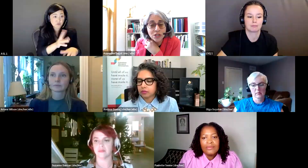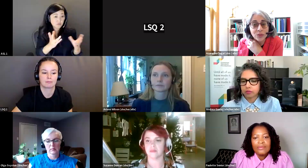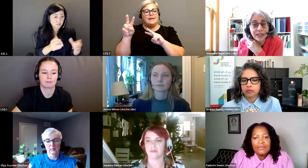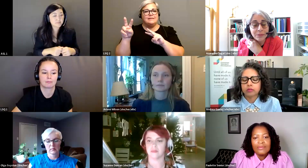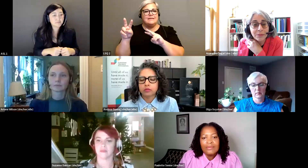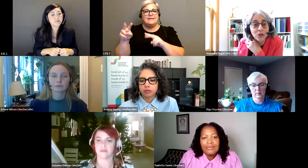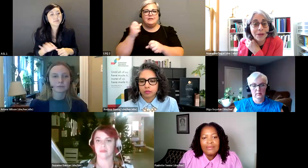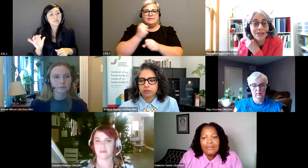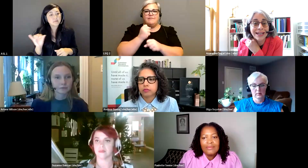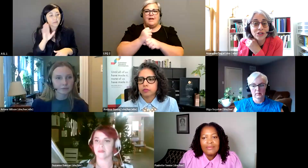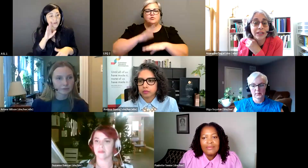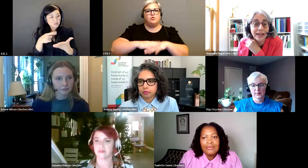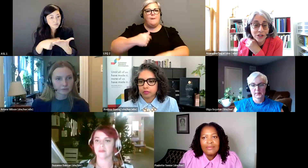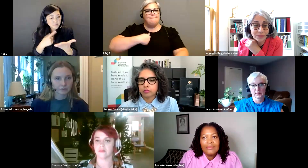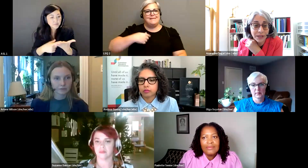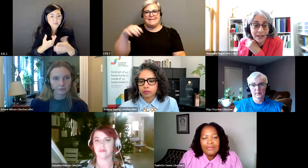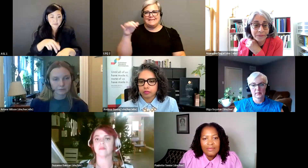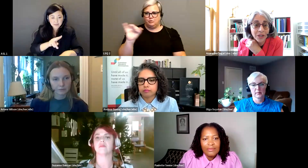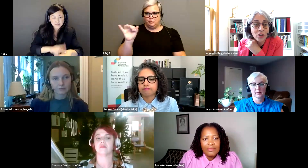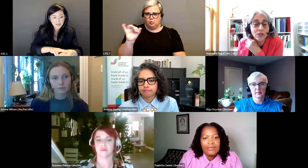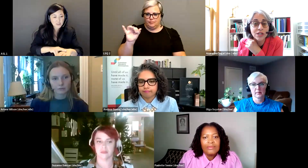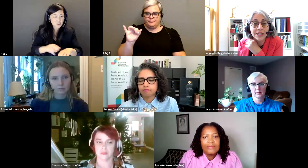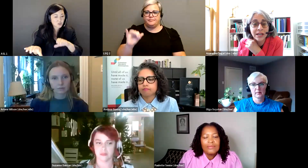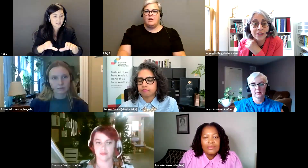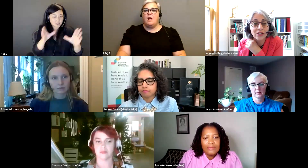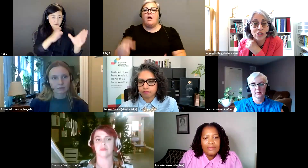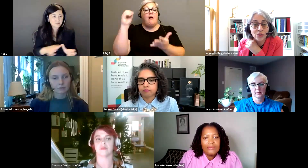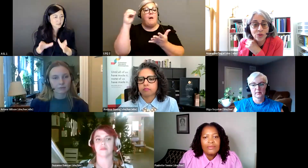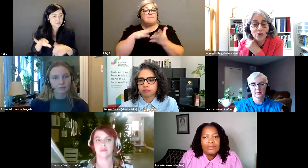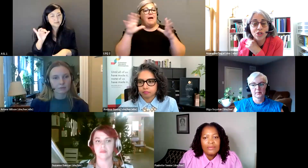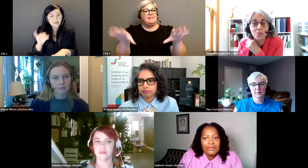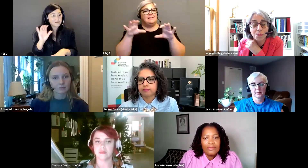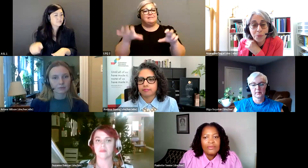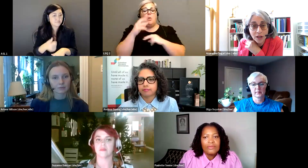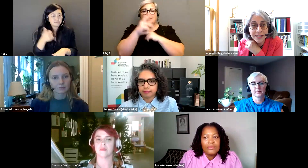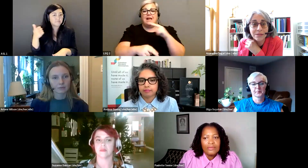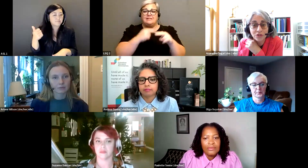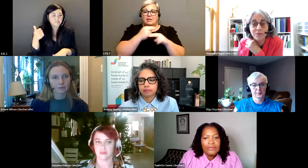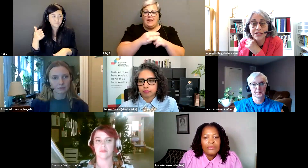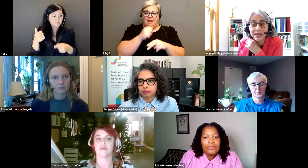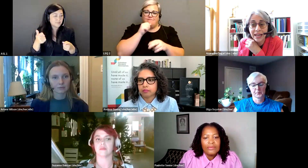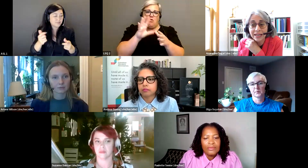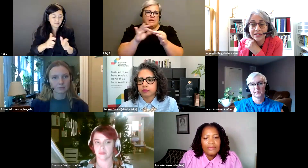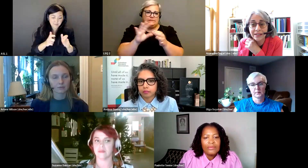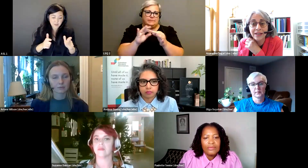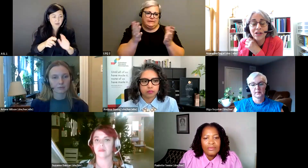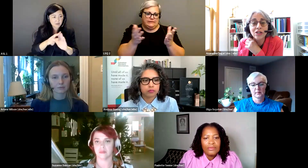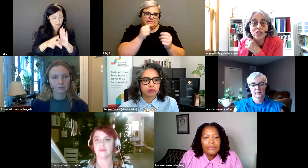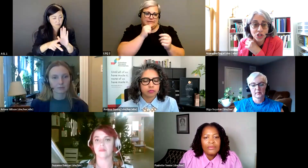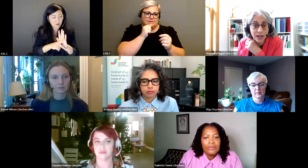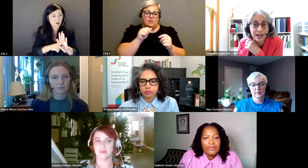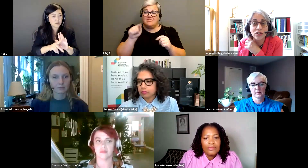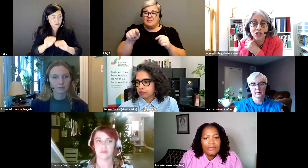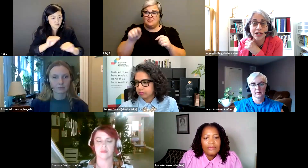going to talk to you a little bit more about the National Action Plan, which is another huge policy movement in Canada